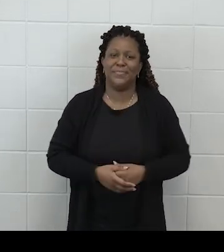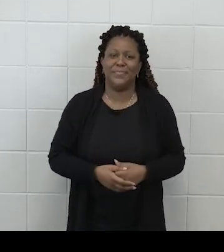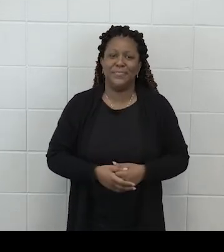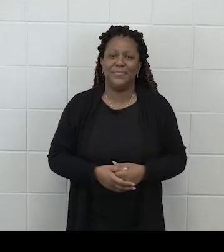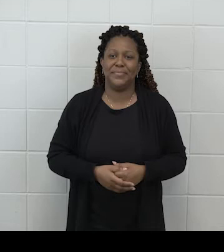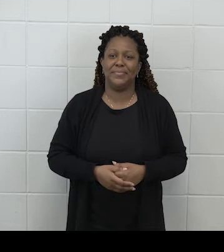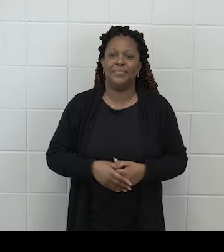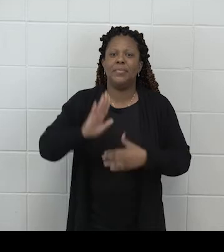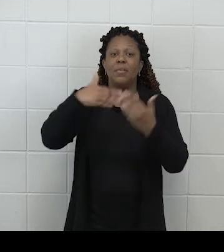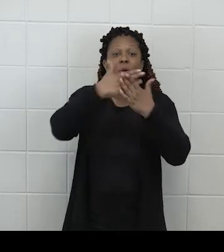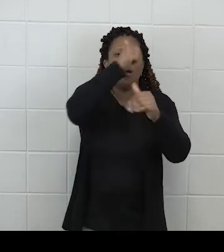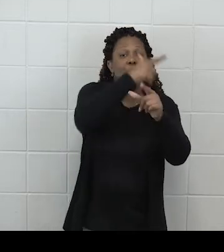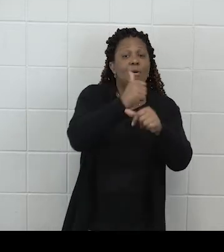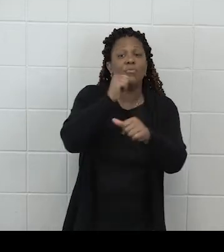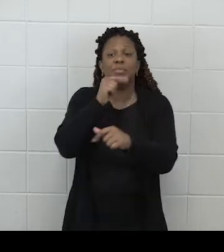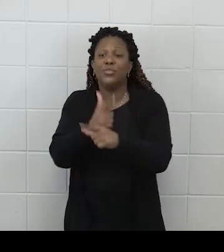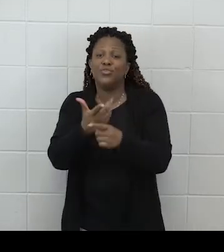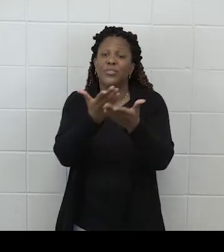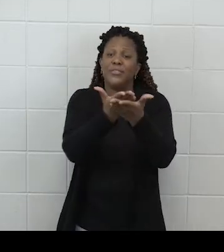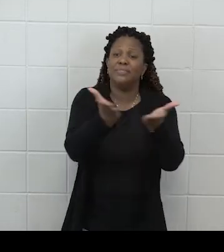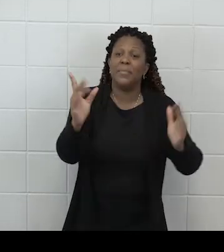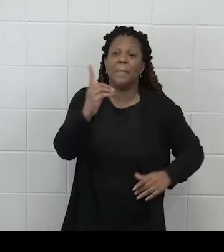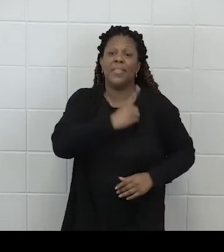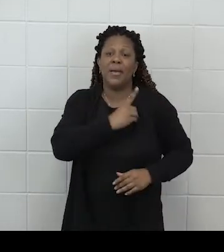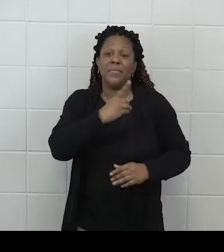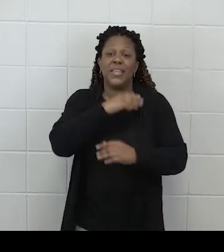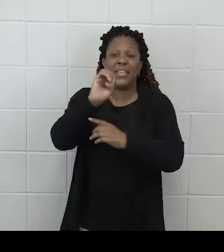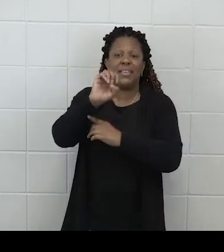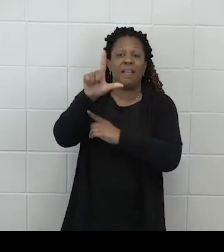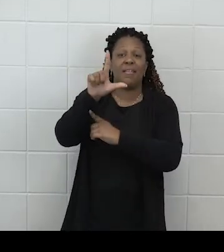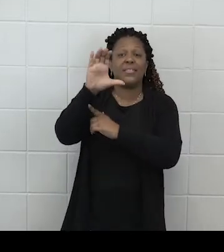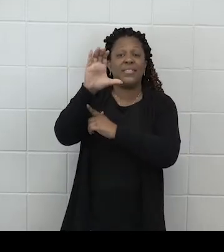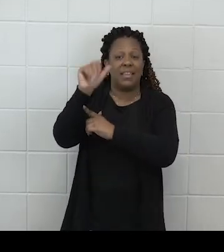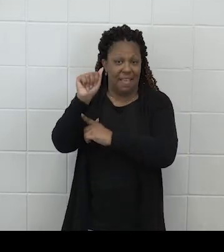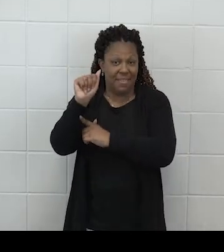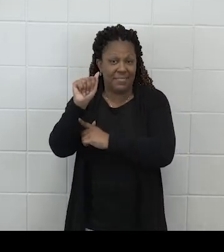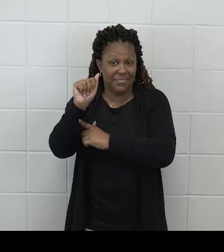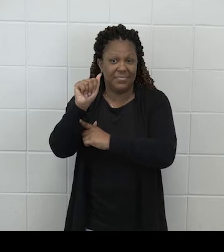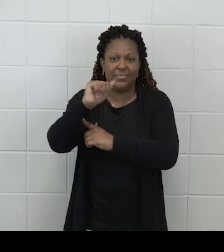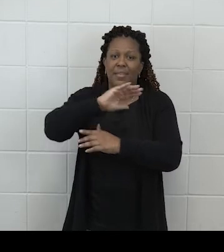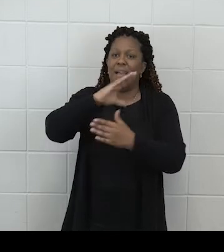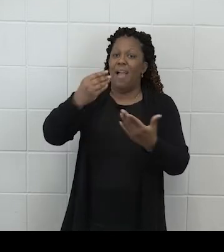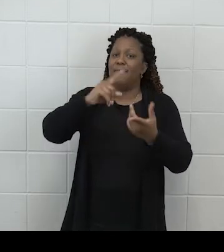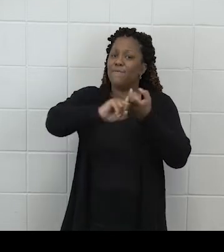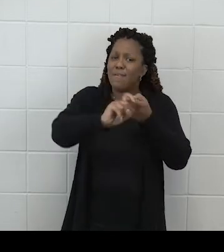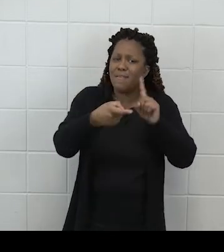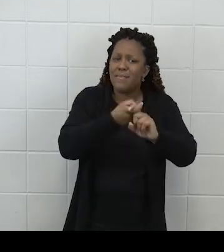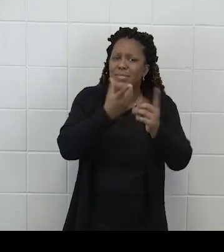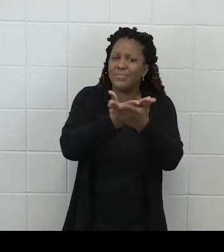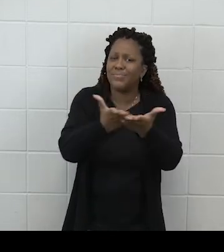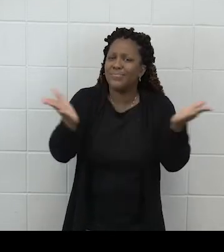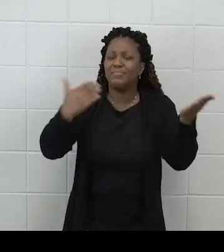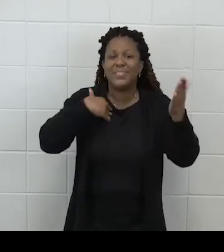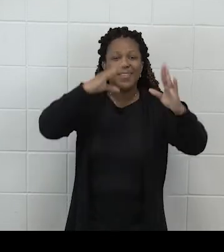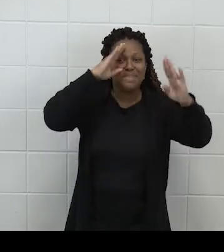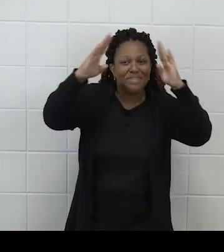And to all of my brothers and sisters of the Minneapolis ELCA and guests and friends, I greet you in the matchless